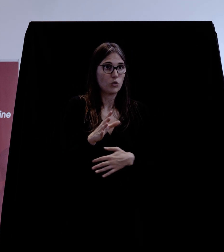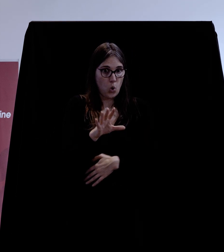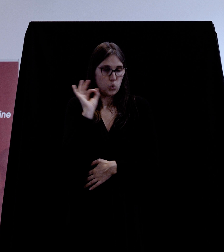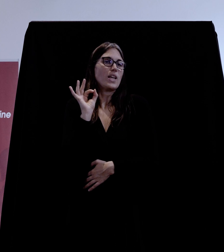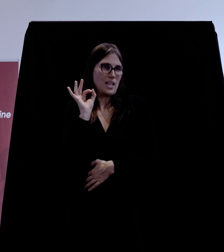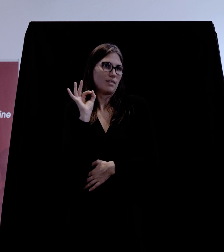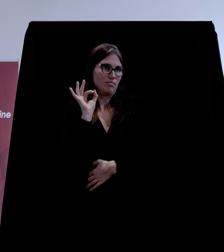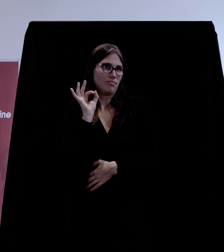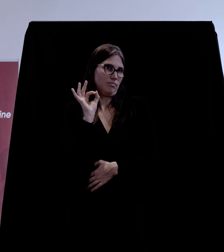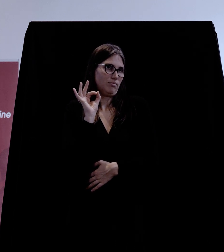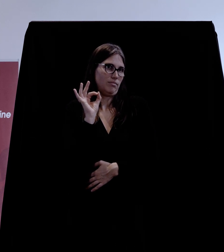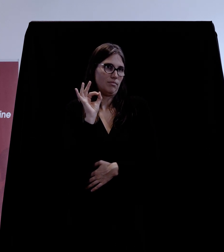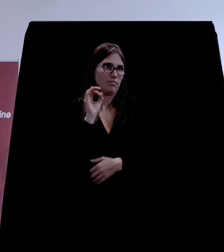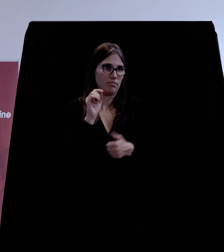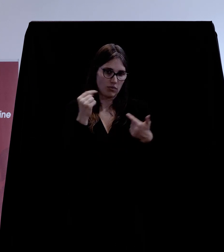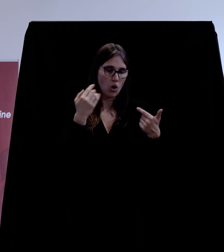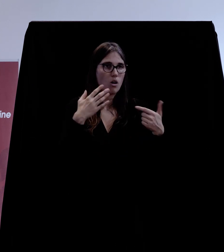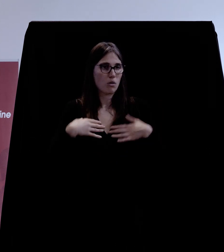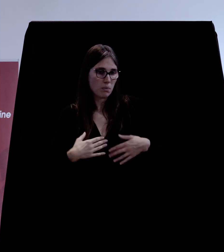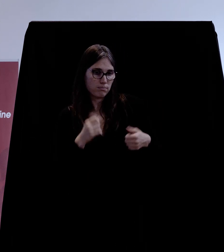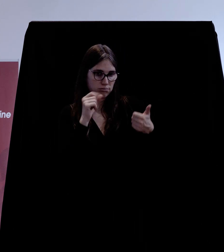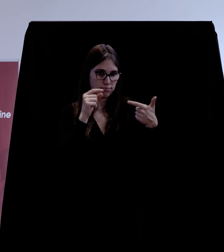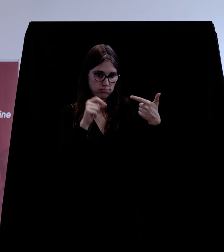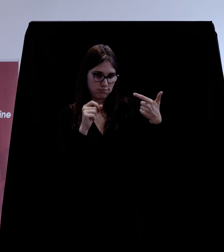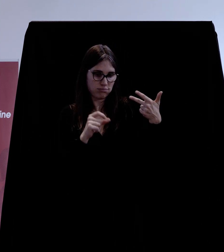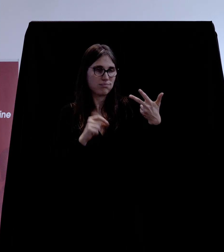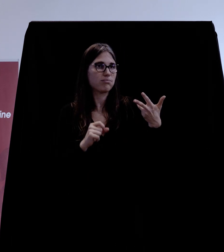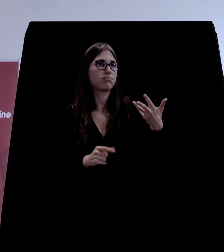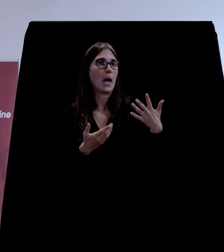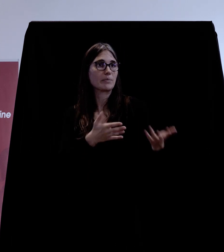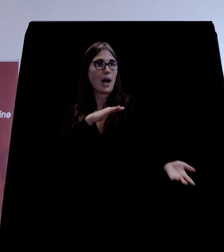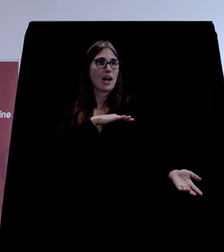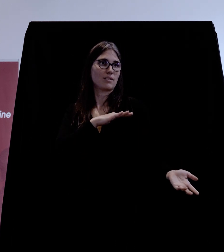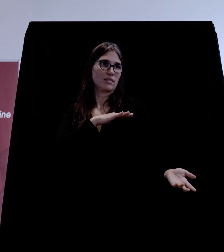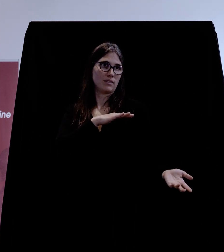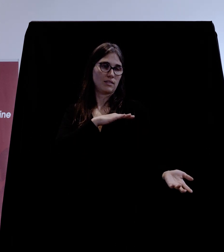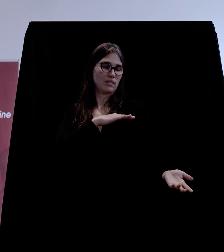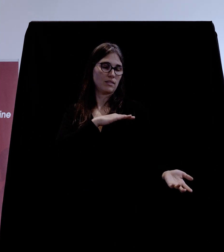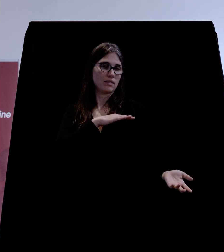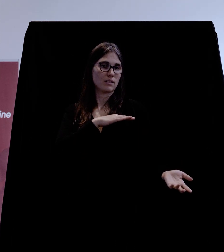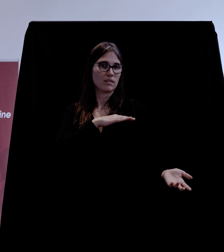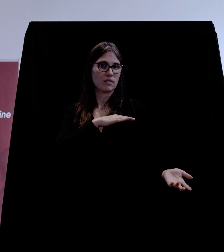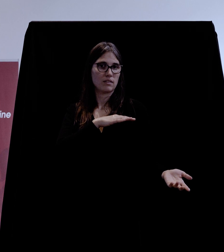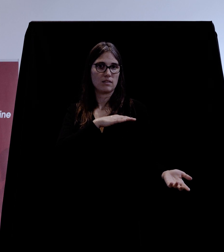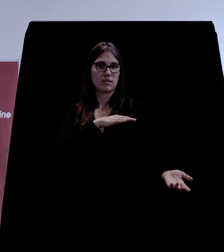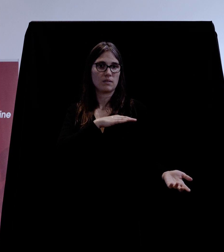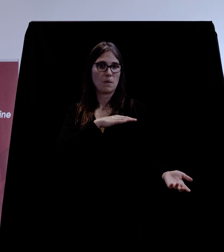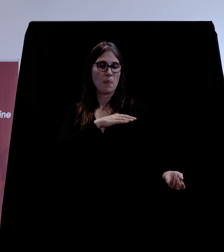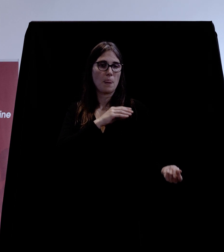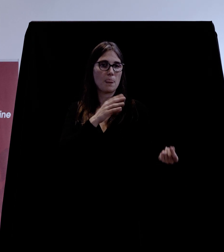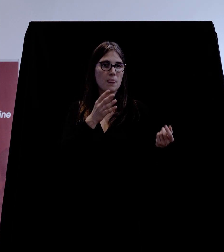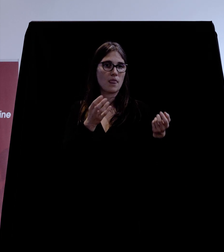biopsychosocial problem they're experiencing. Today, everything's biopsychosocial. That's just the lingo that we use to bring everything